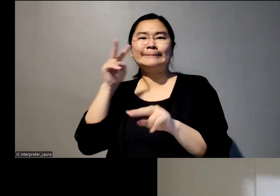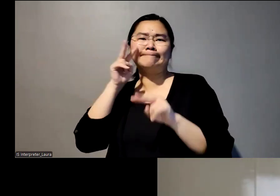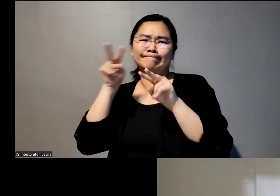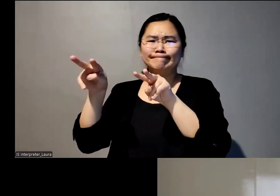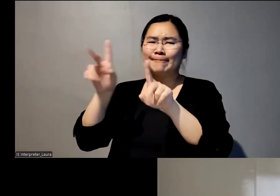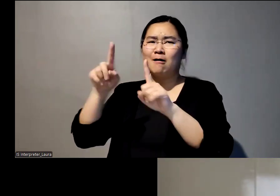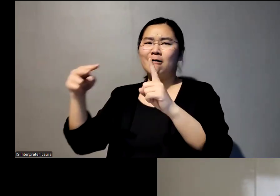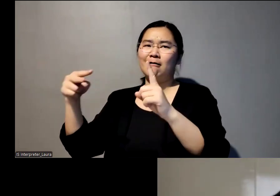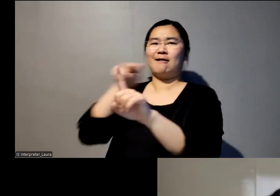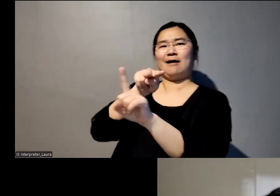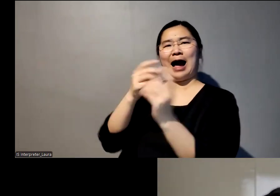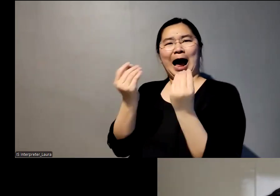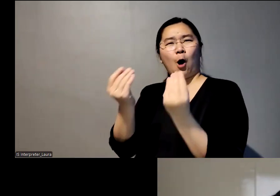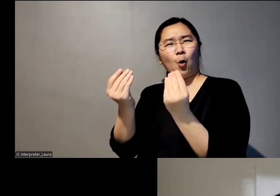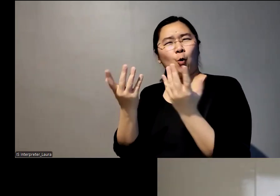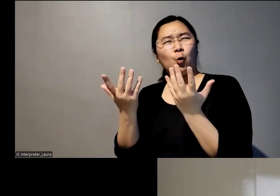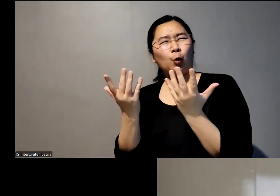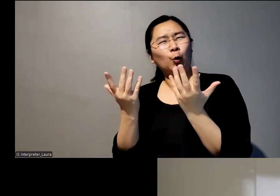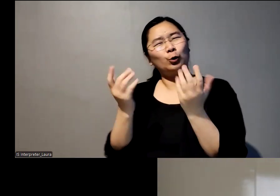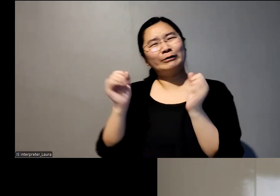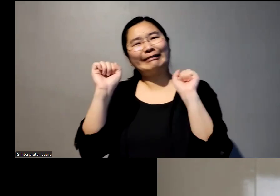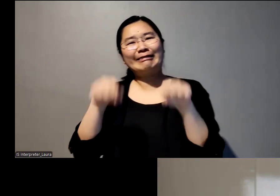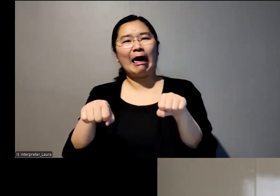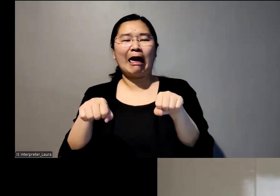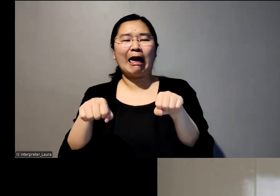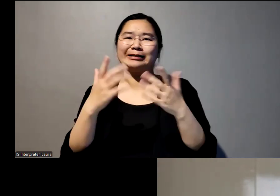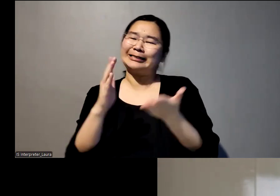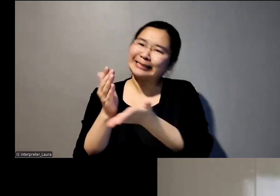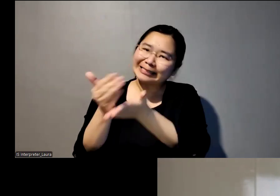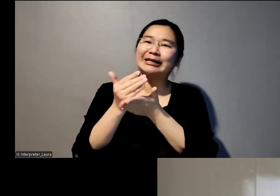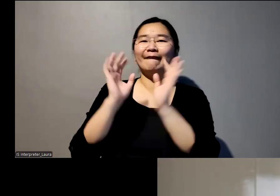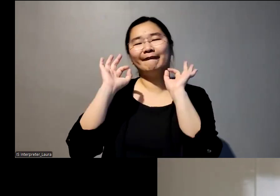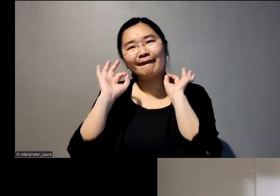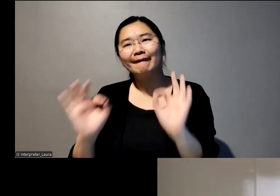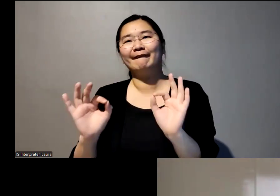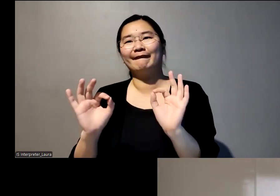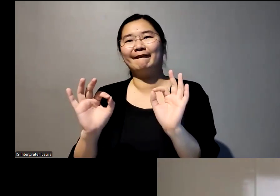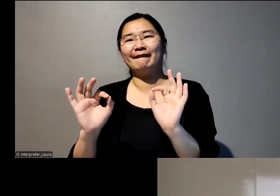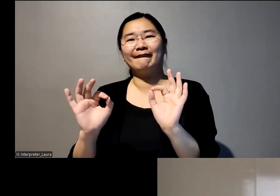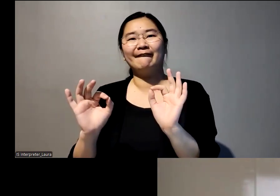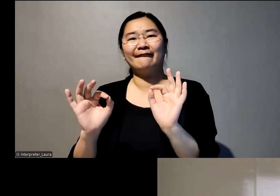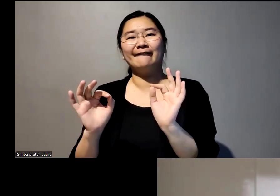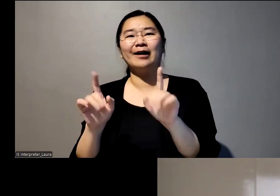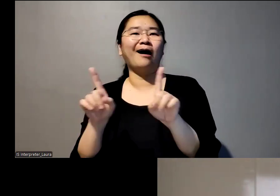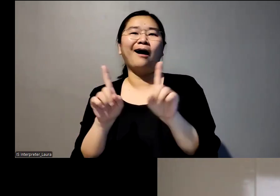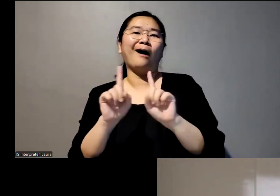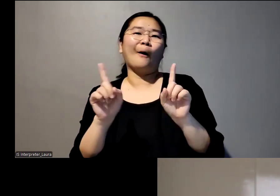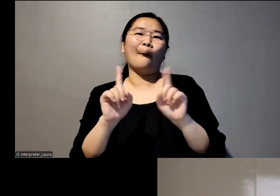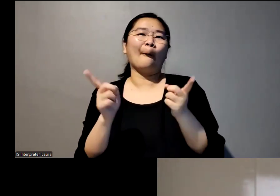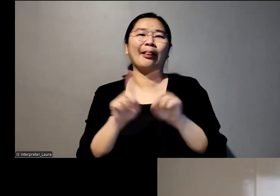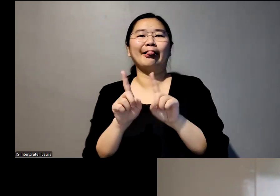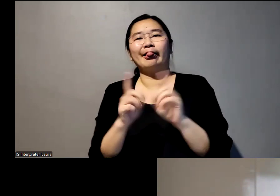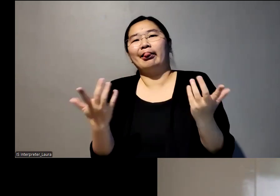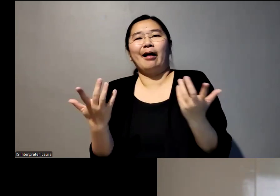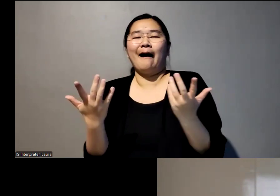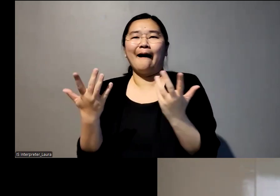people being shifted from institution to institution as the invasion continues to spread.